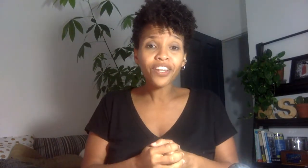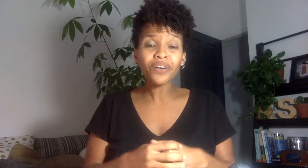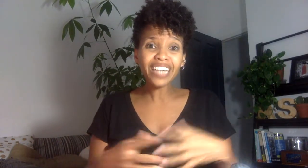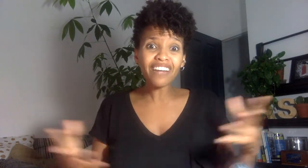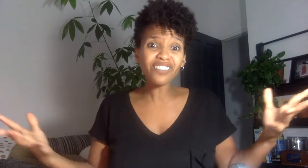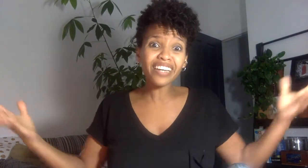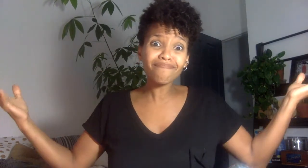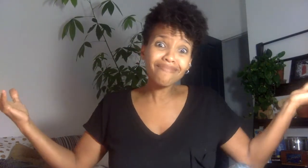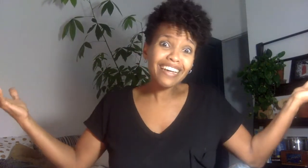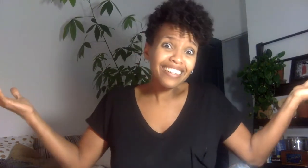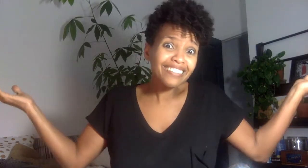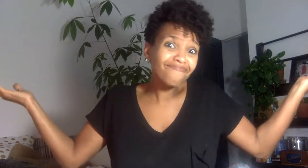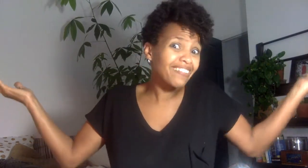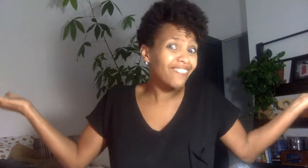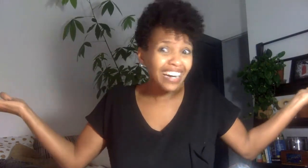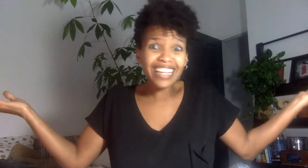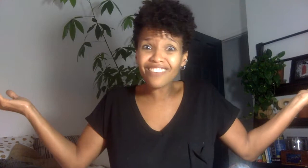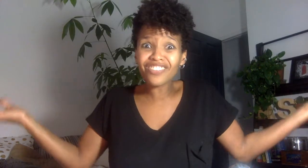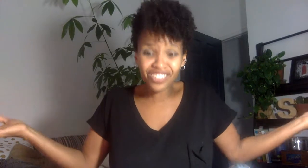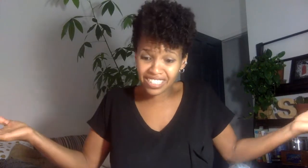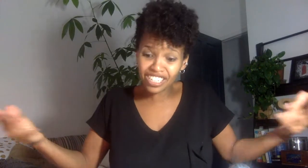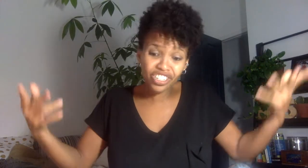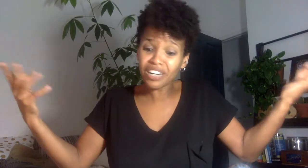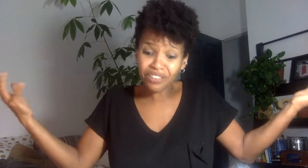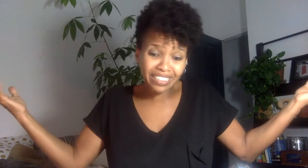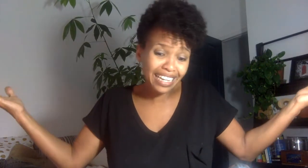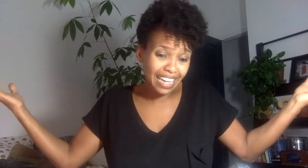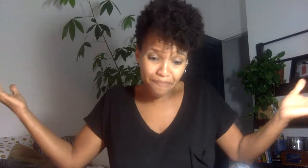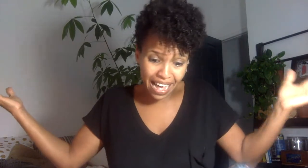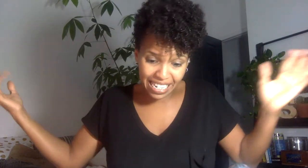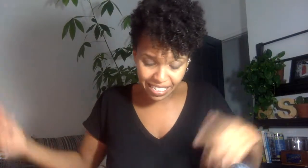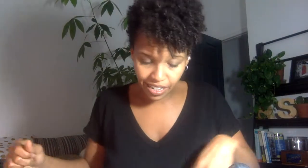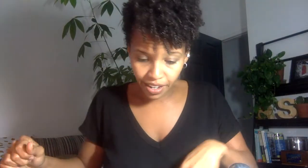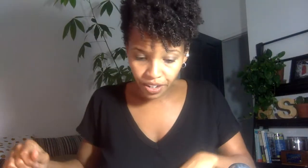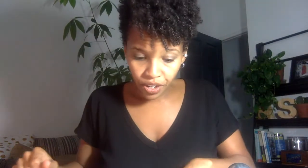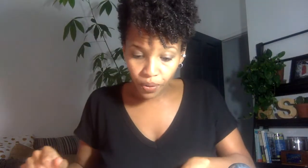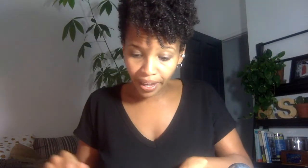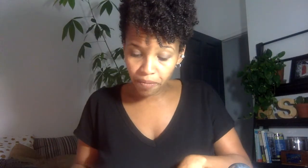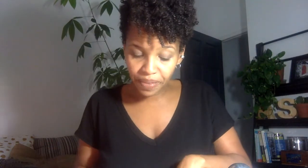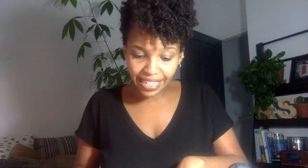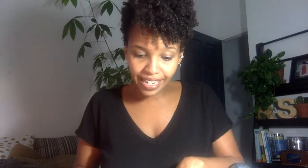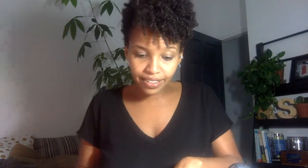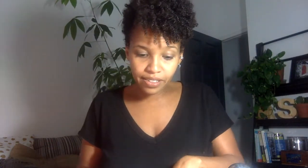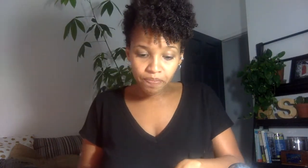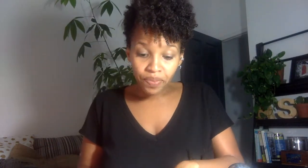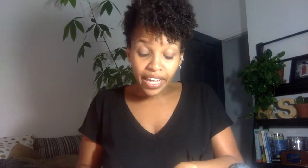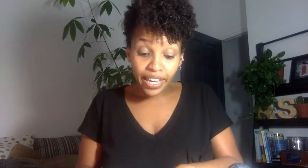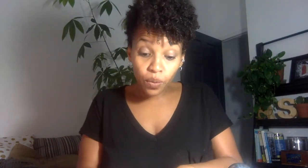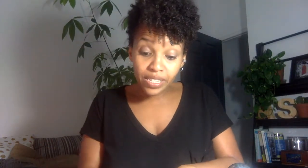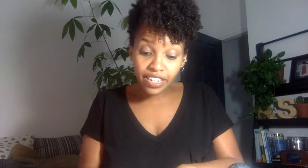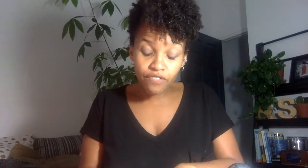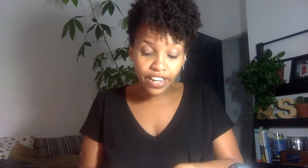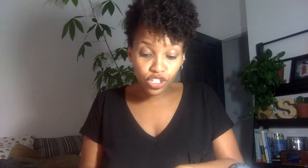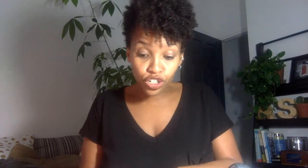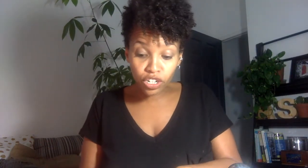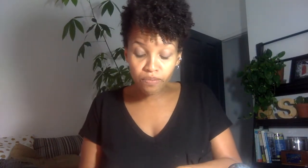It's kind of just like, my life was just in general not that bad. Okay, next sentence. It was an adventure more